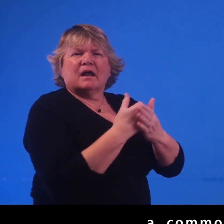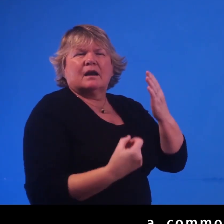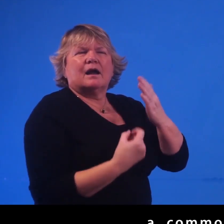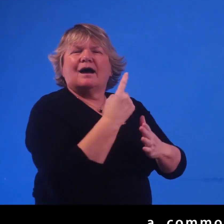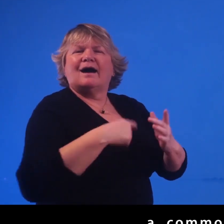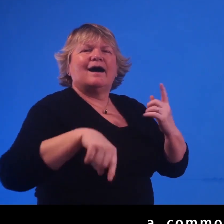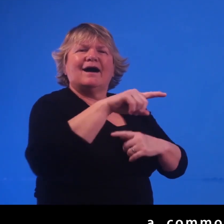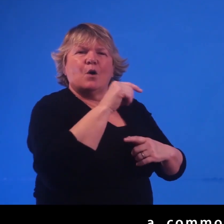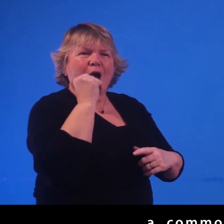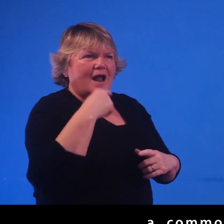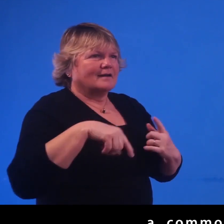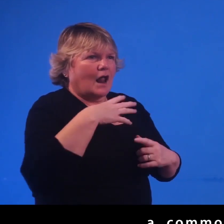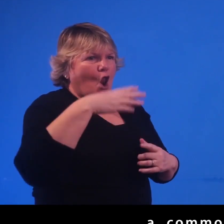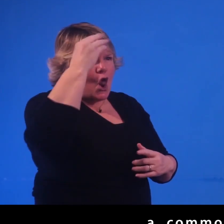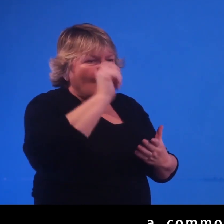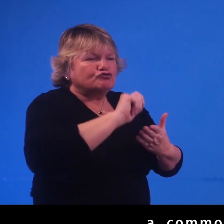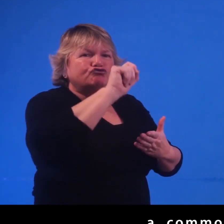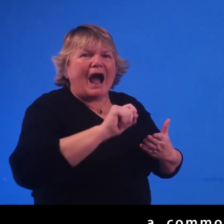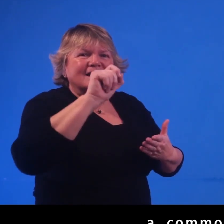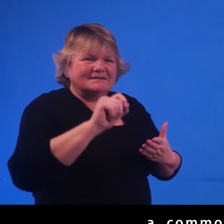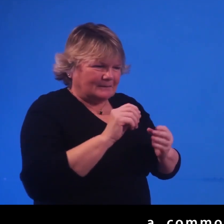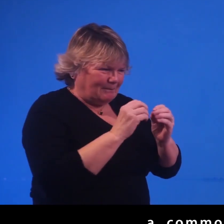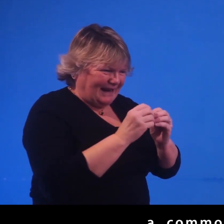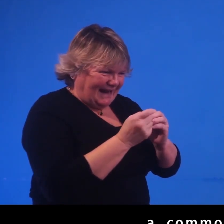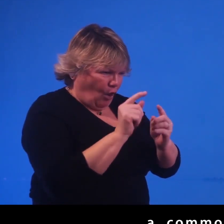common mistake made when first learning to write.